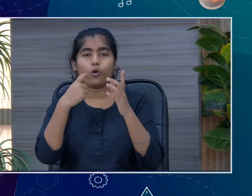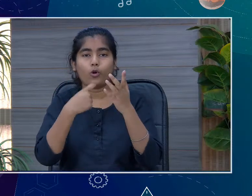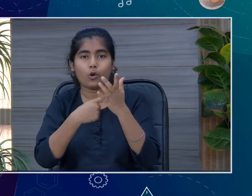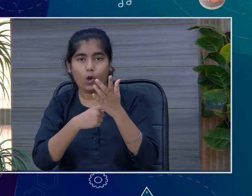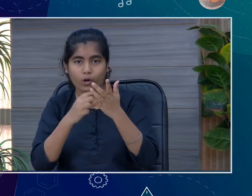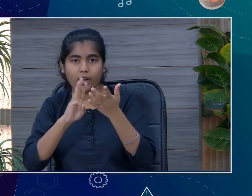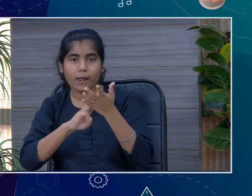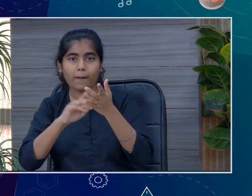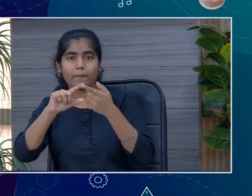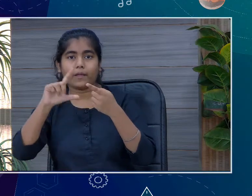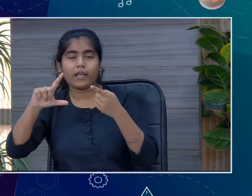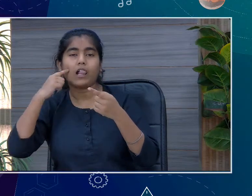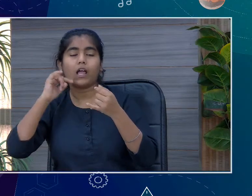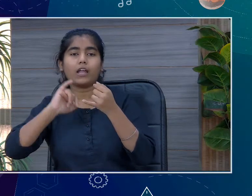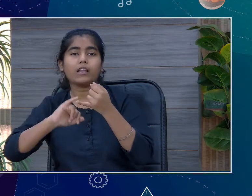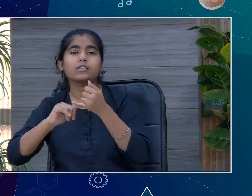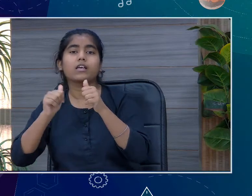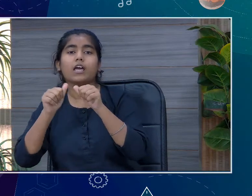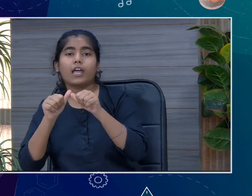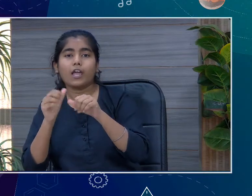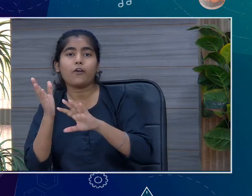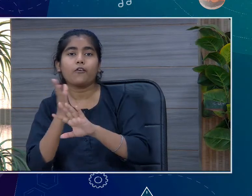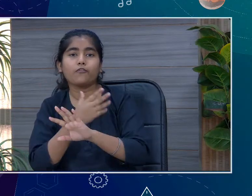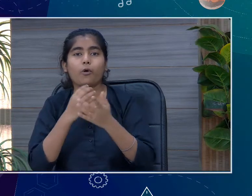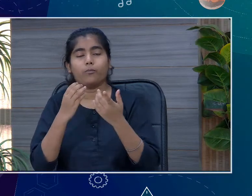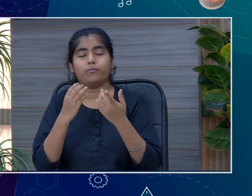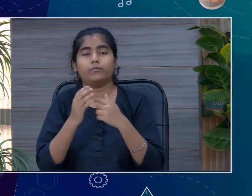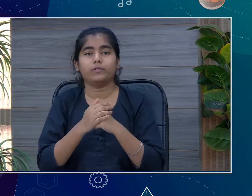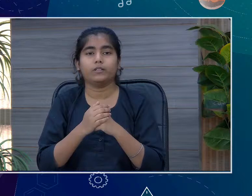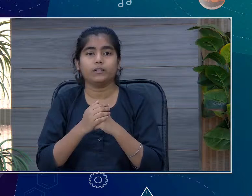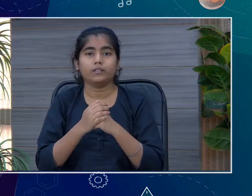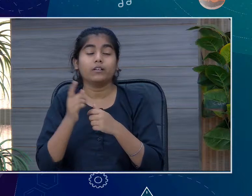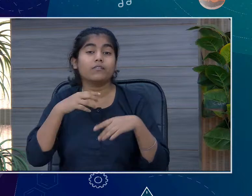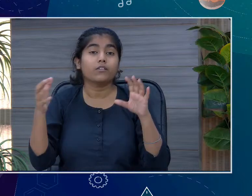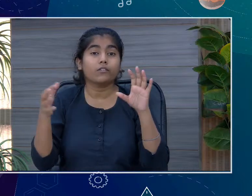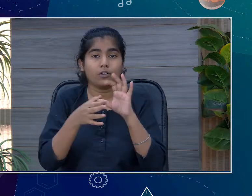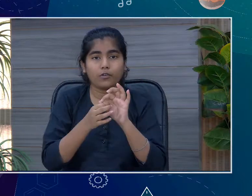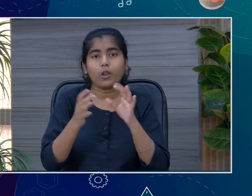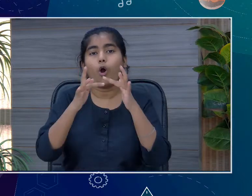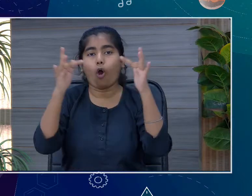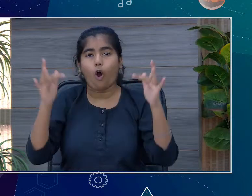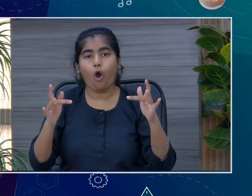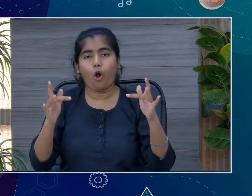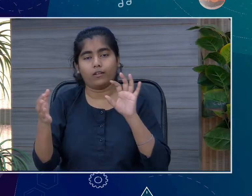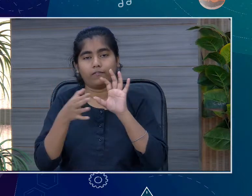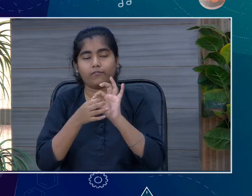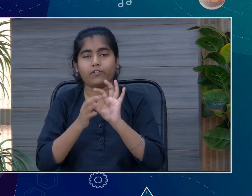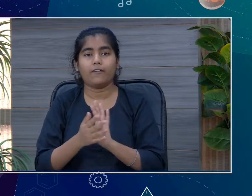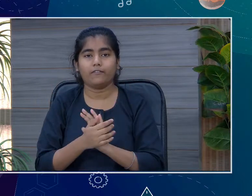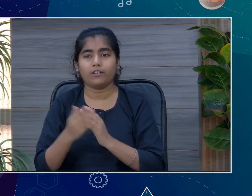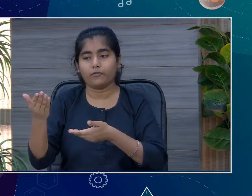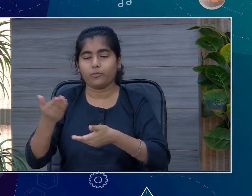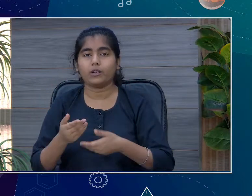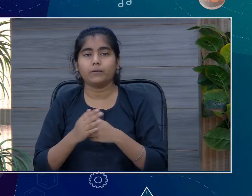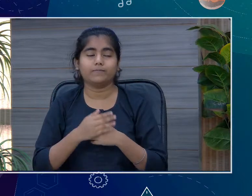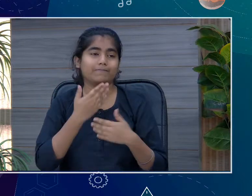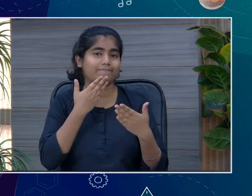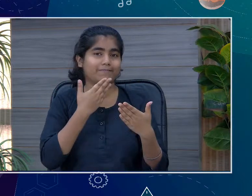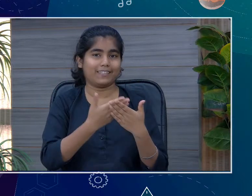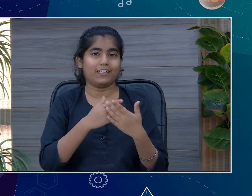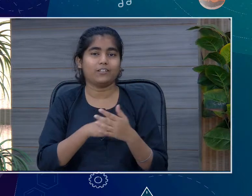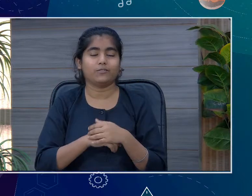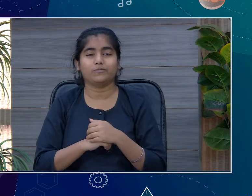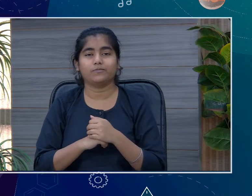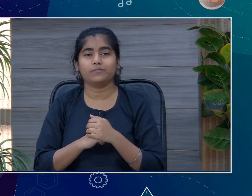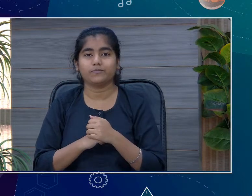Melisha G. Walong, Associate Professor from N.C.E.R.T Shillong. She is connecting with us through online. I welcome you, Dr. Walong. Thank you,